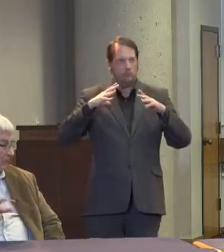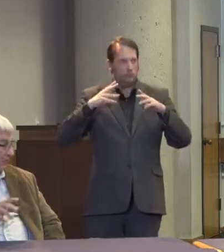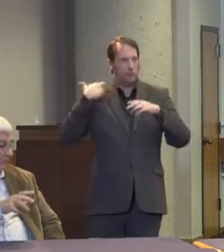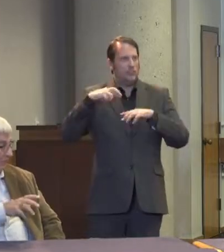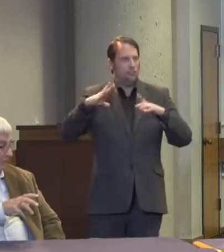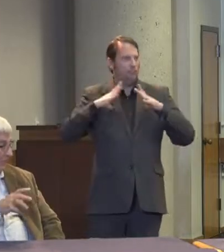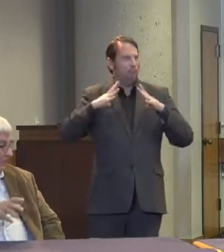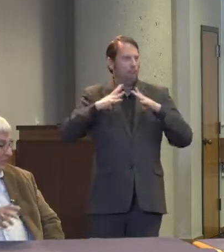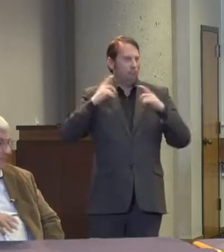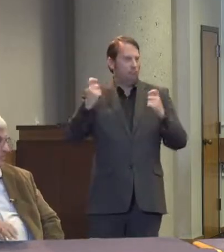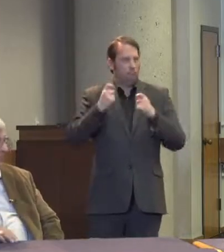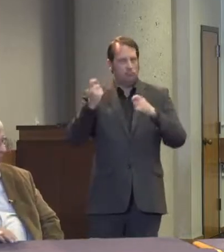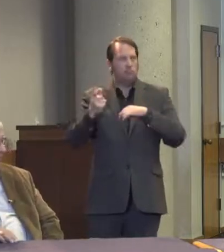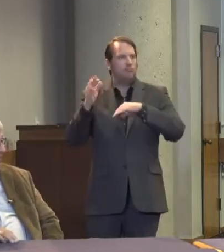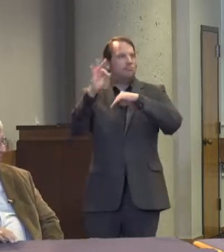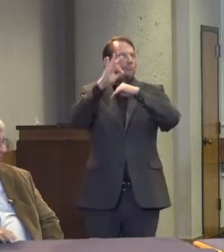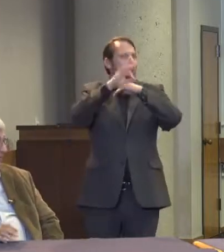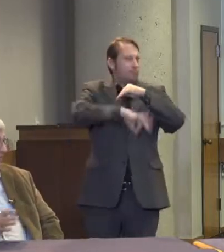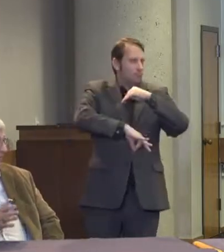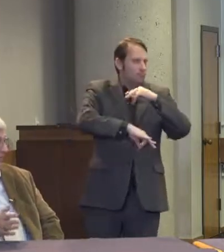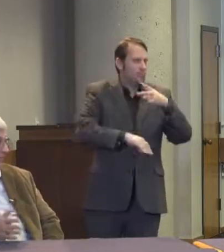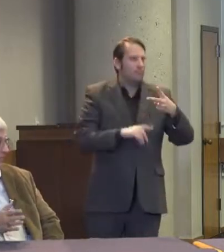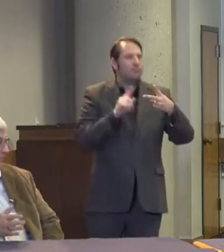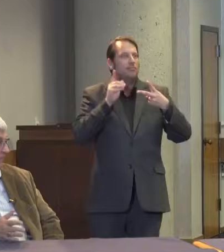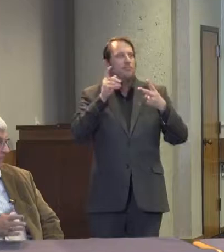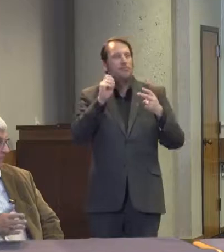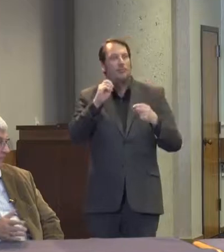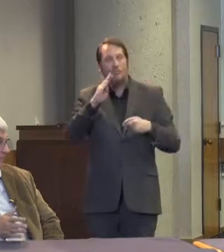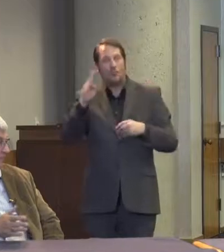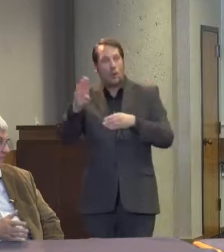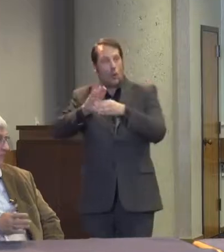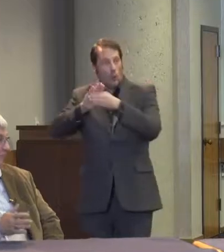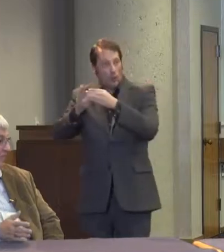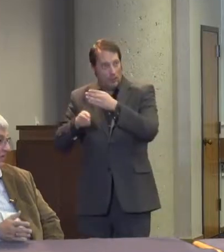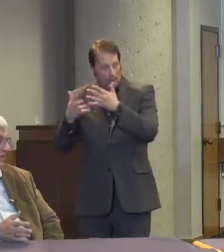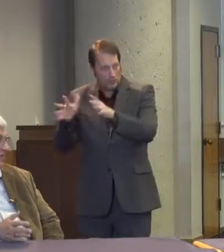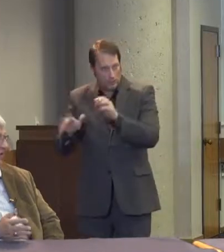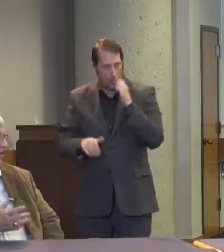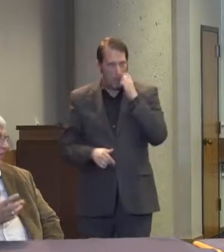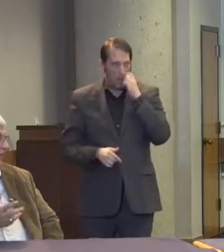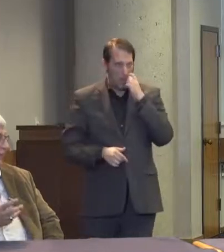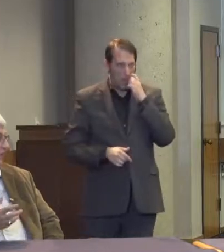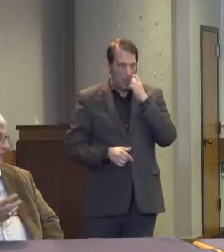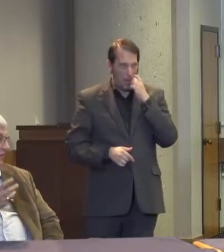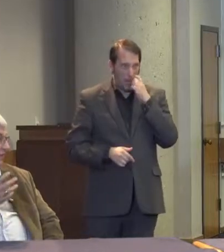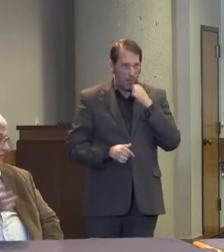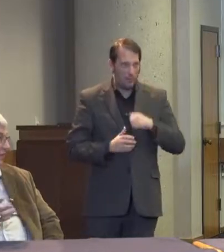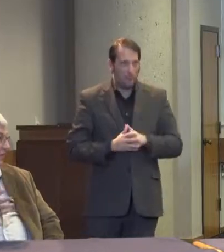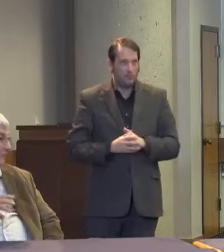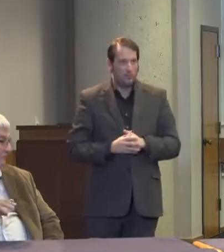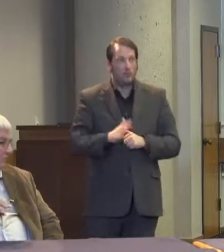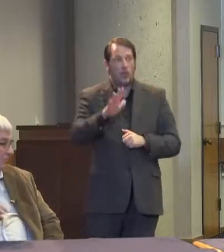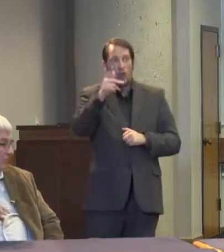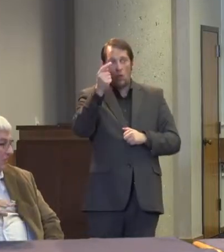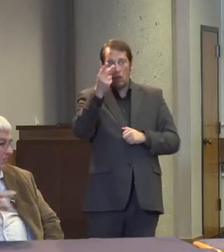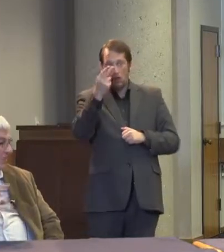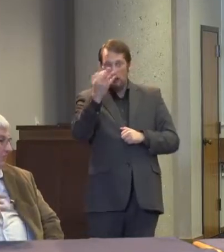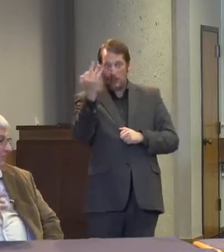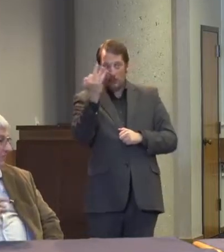you know they go through the weekend. And so we'll have Thursday, Friday, Saturday, Sunday, Monday, when we'll leave families